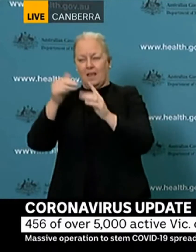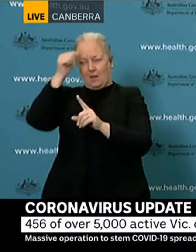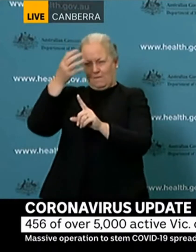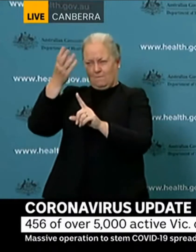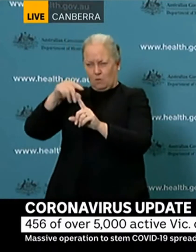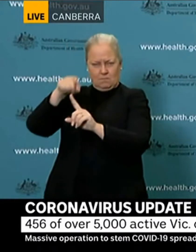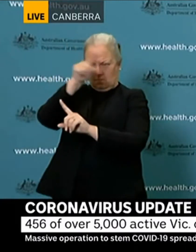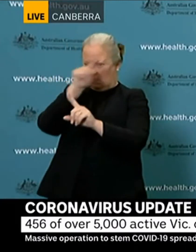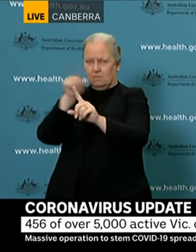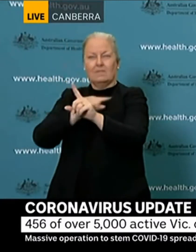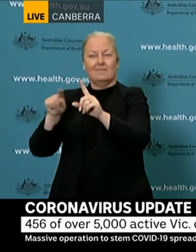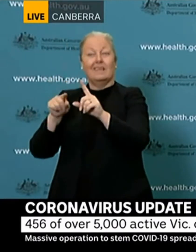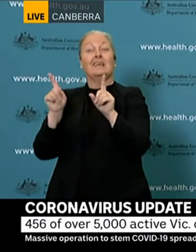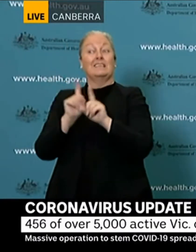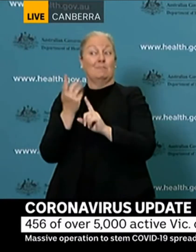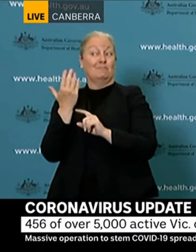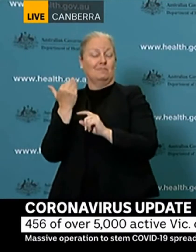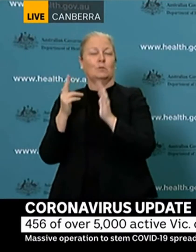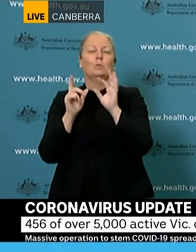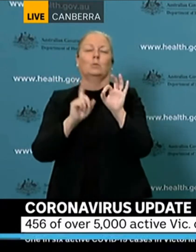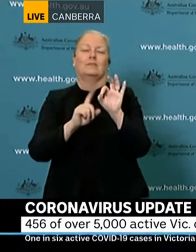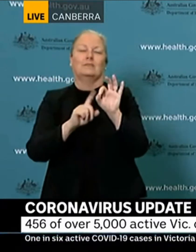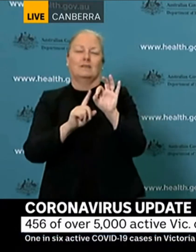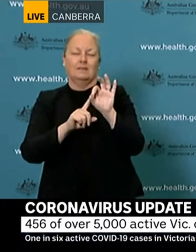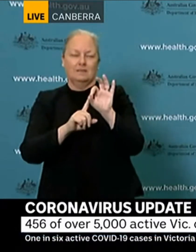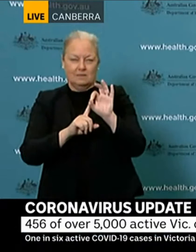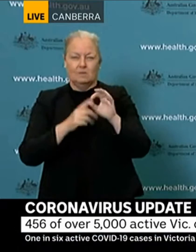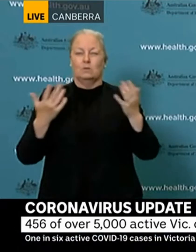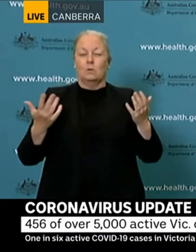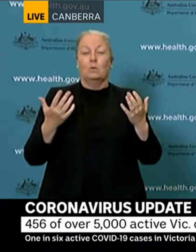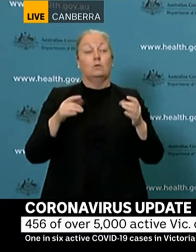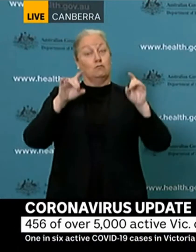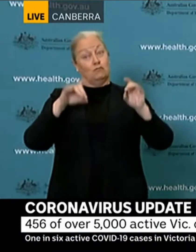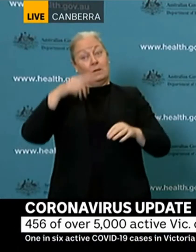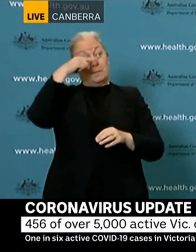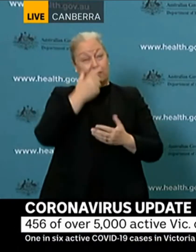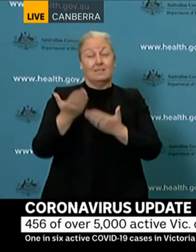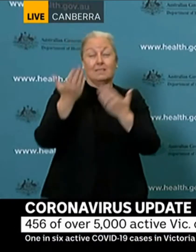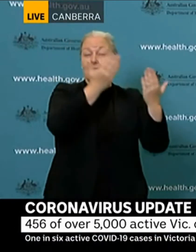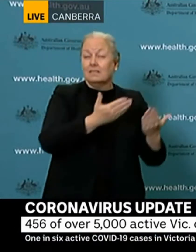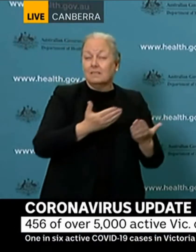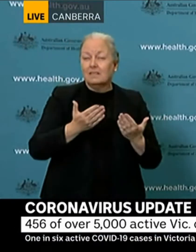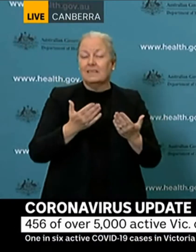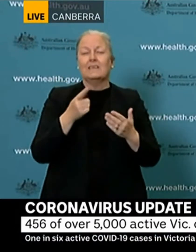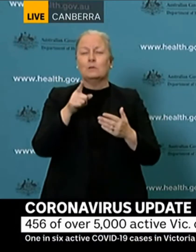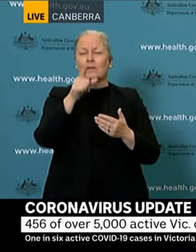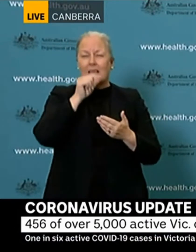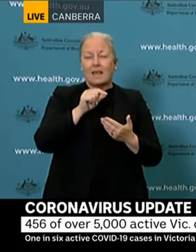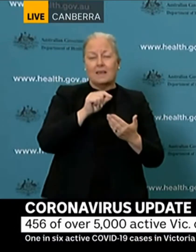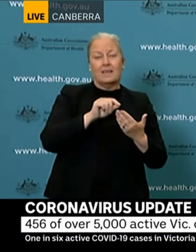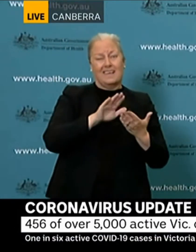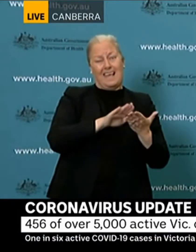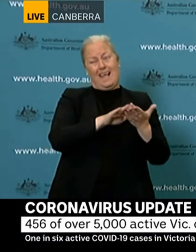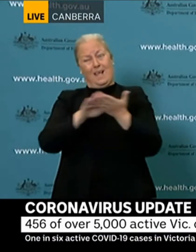and in more recent times in Queensland. So the more we can do as a nation to assist our colleagues